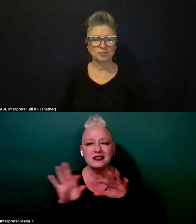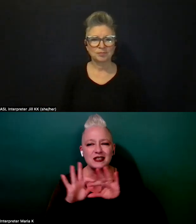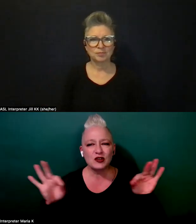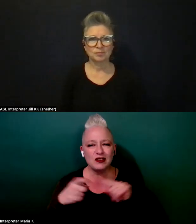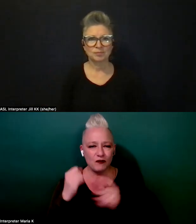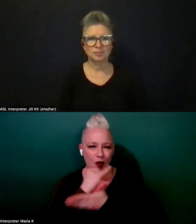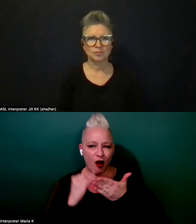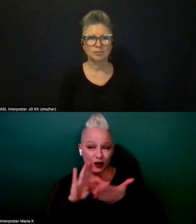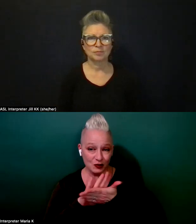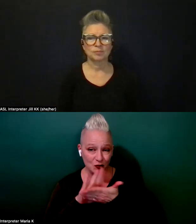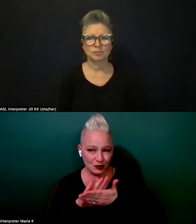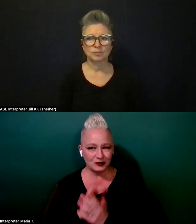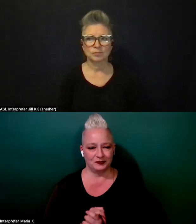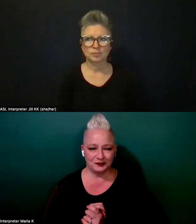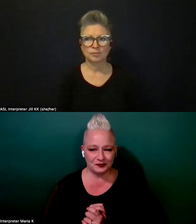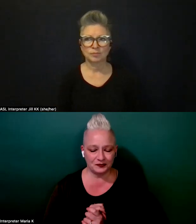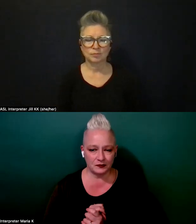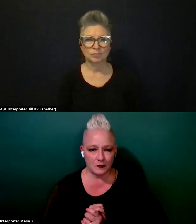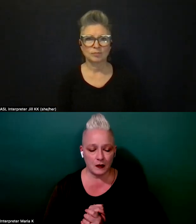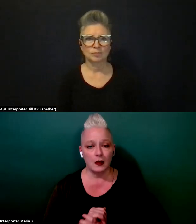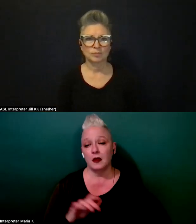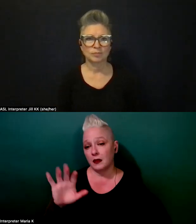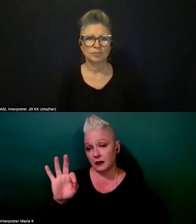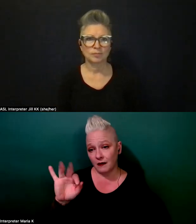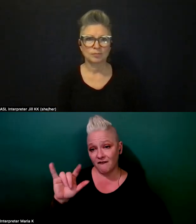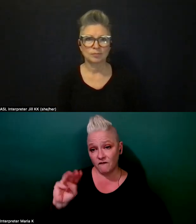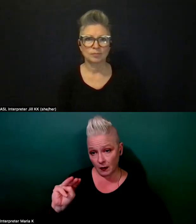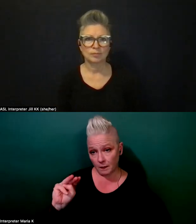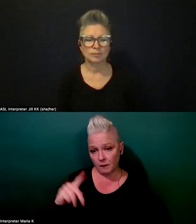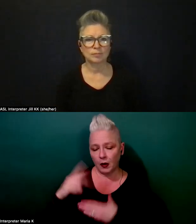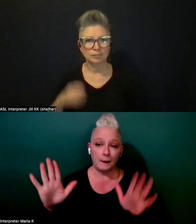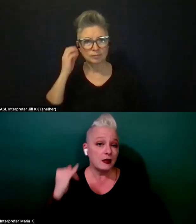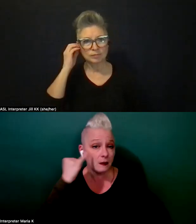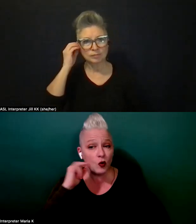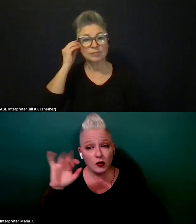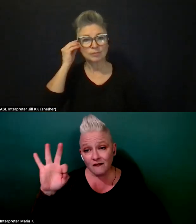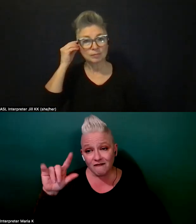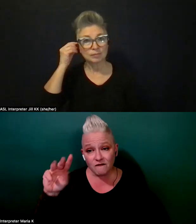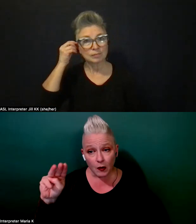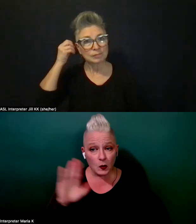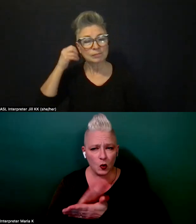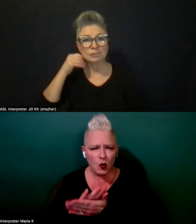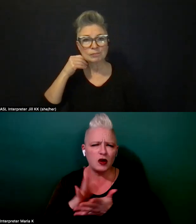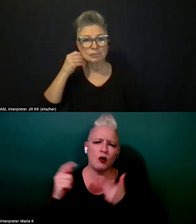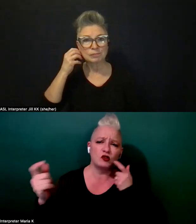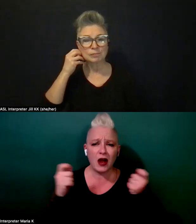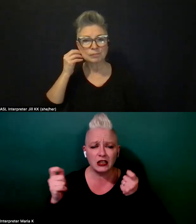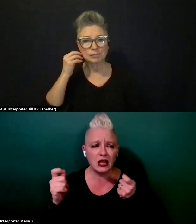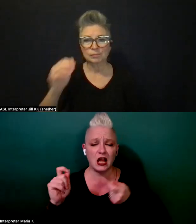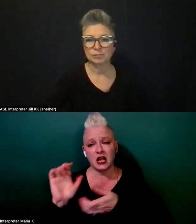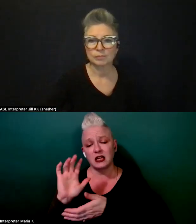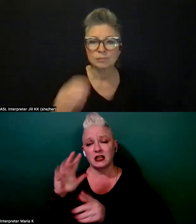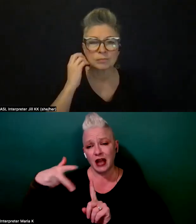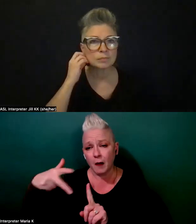school, and the film program, if you go to film school, you want to do like directing and camera and writing